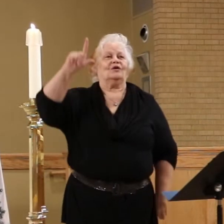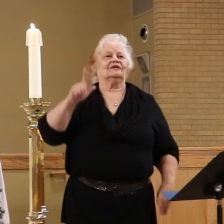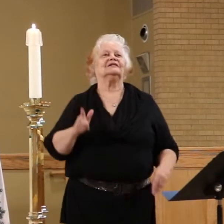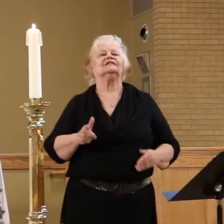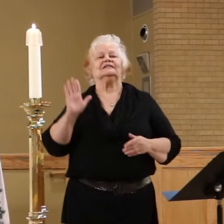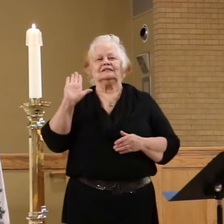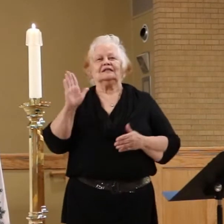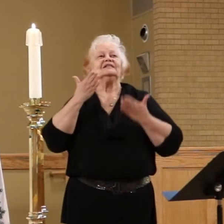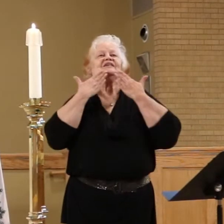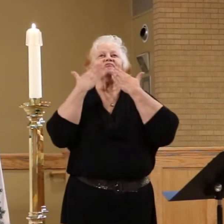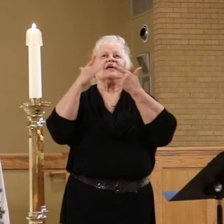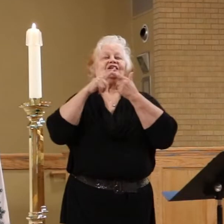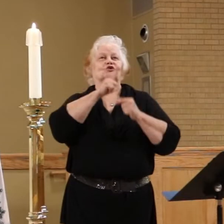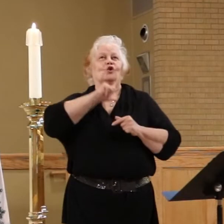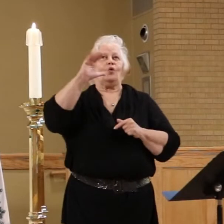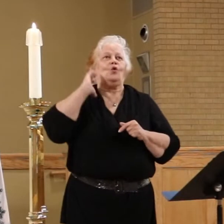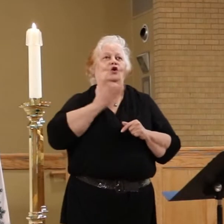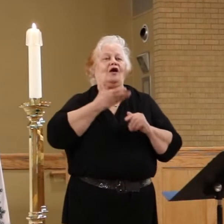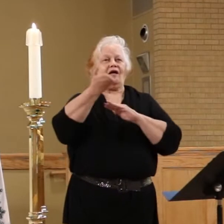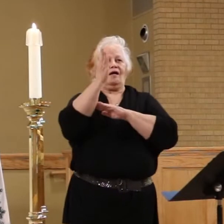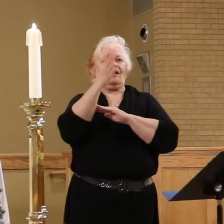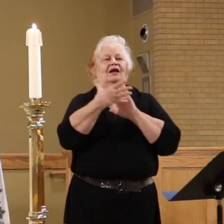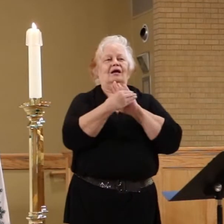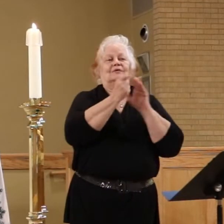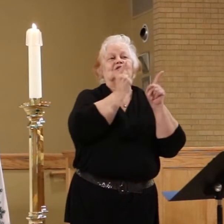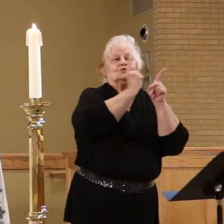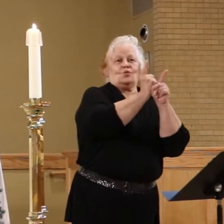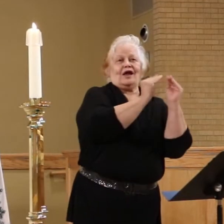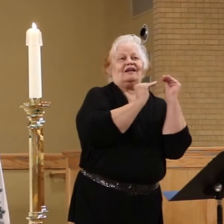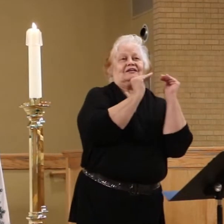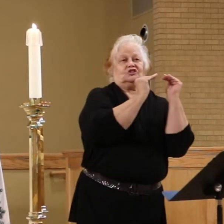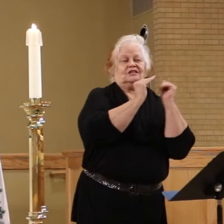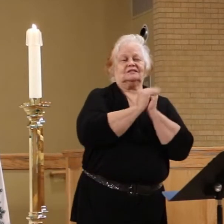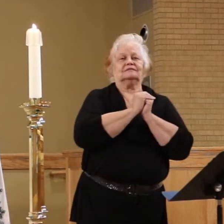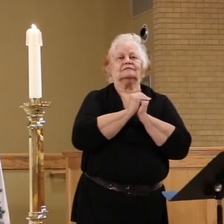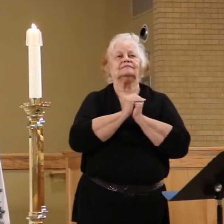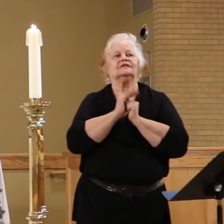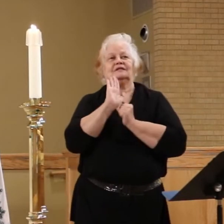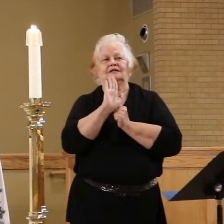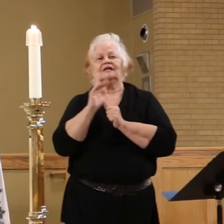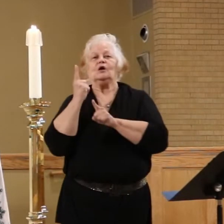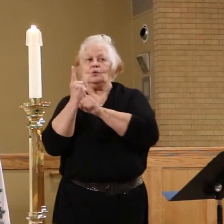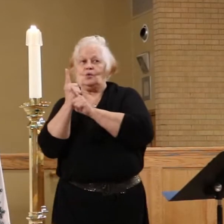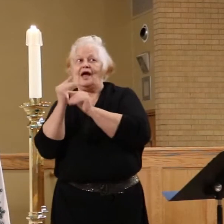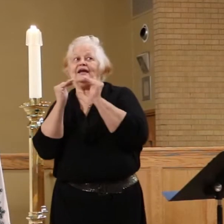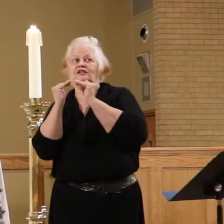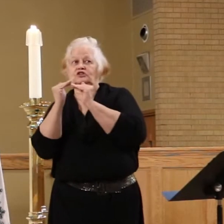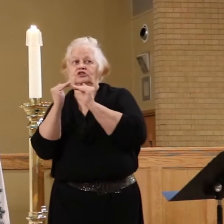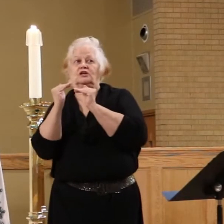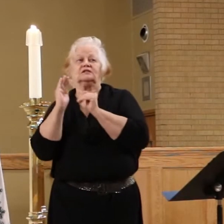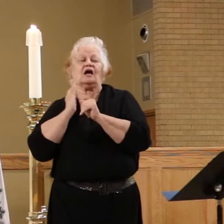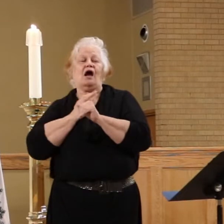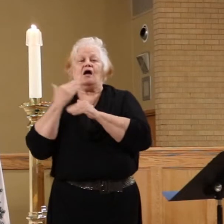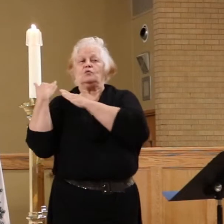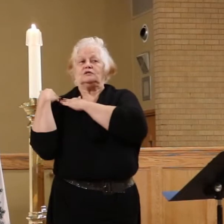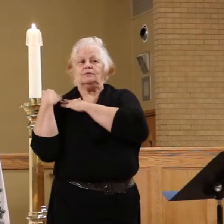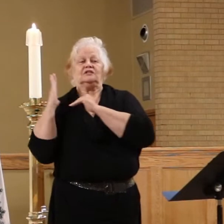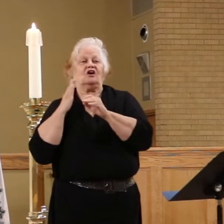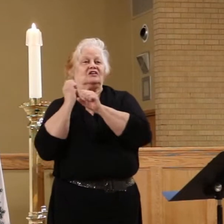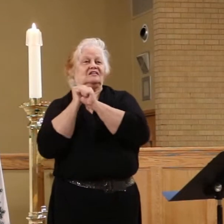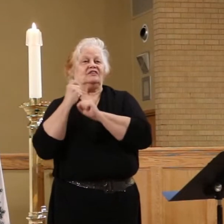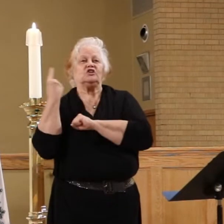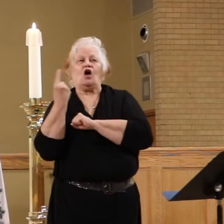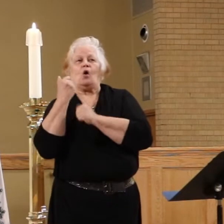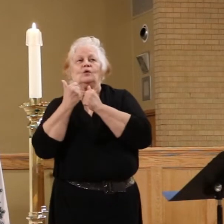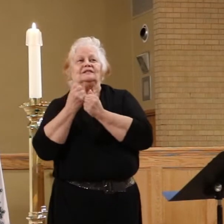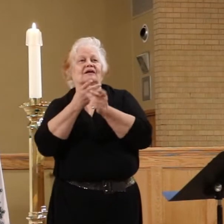give thanks to the Lord our God. It is right and just. It is truly right and just, our duty and our salvation,